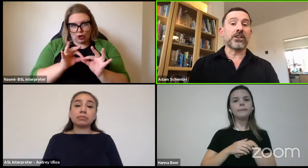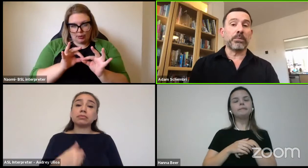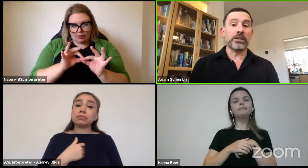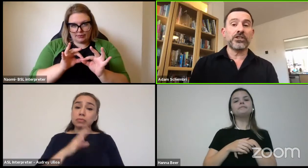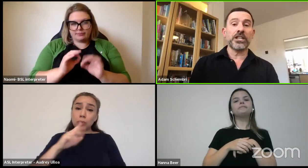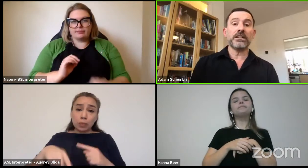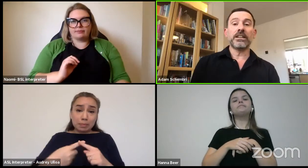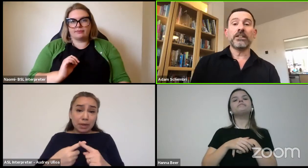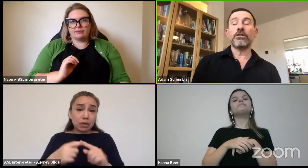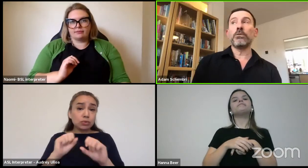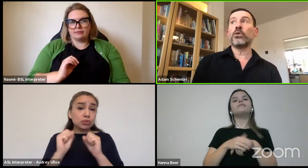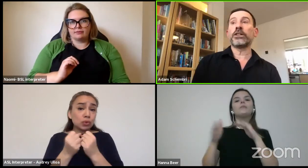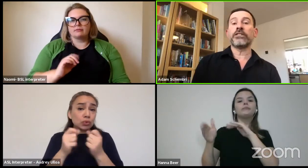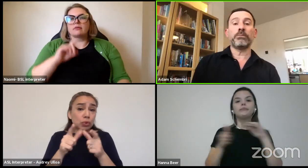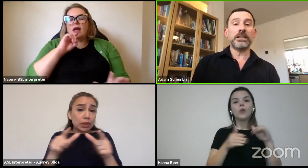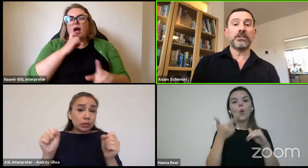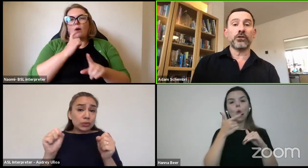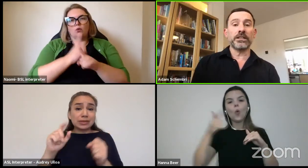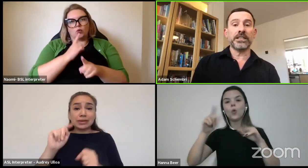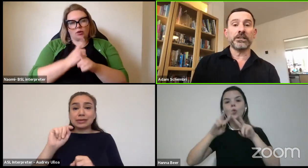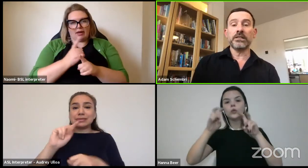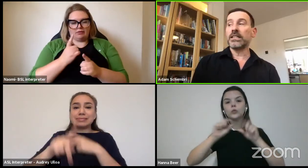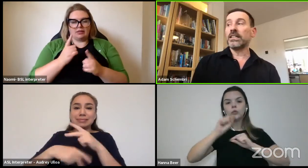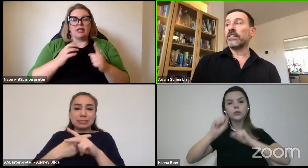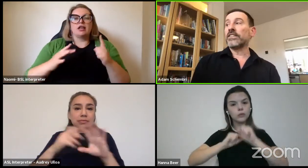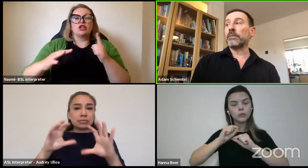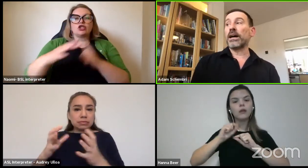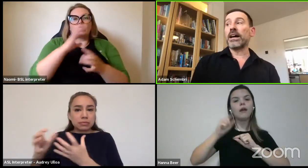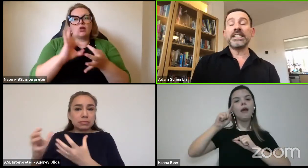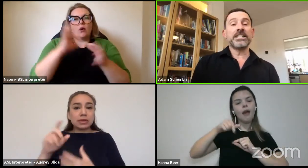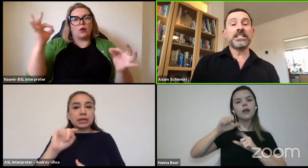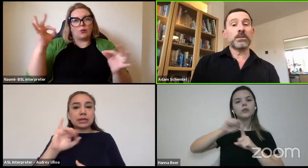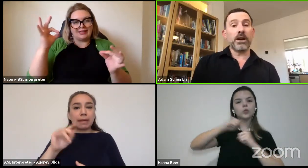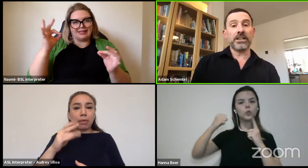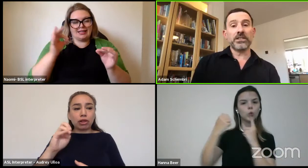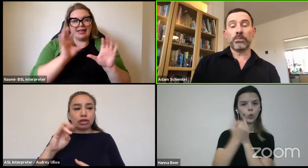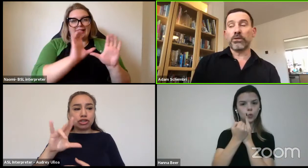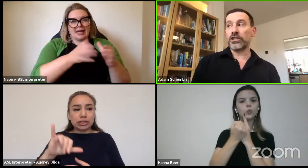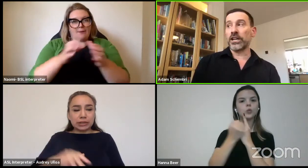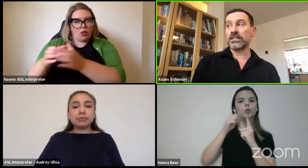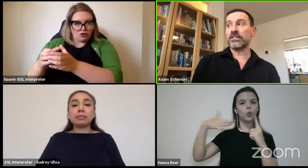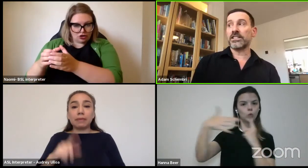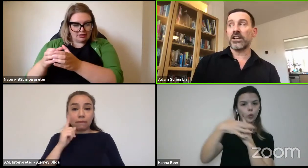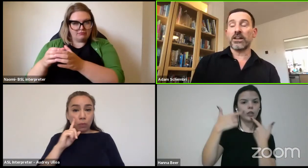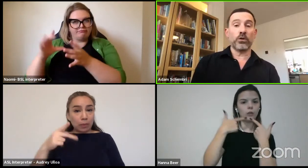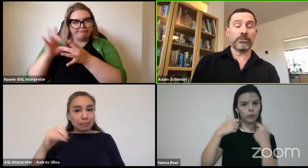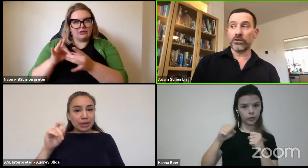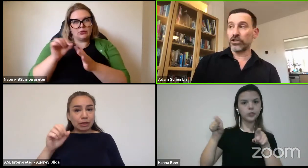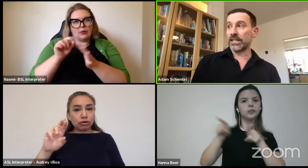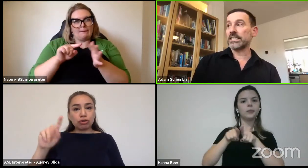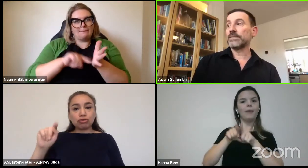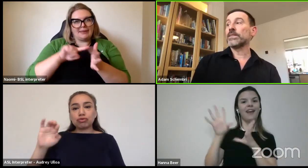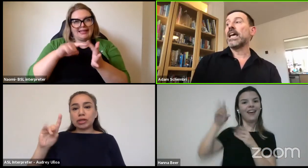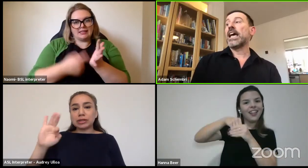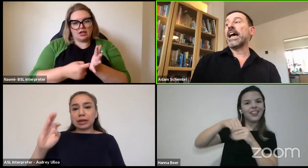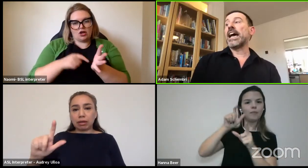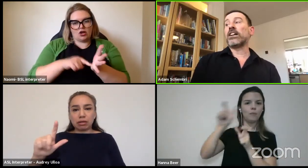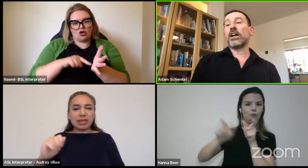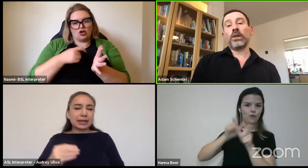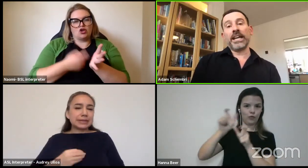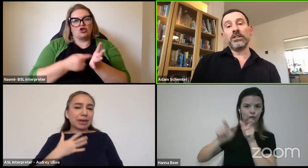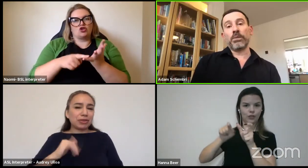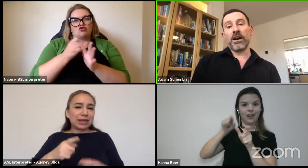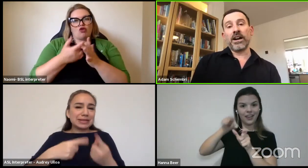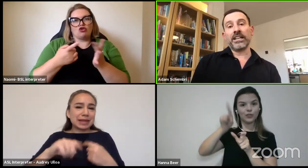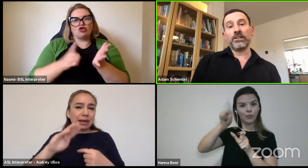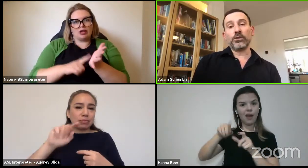sociolinguistic typology from the work of Peter Traugott that partly inspired this project, the SignMorph project. And I